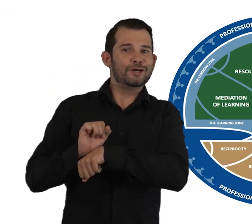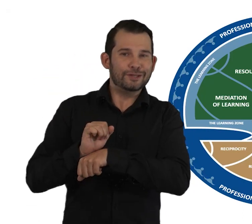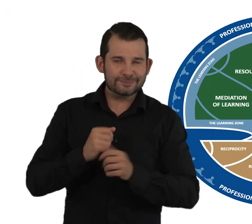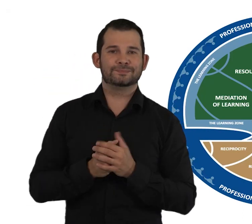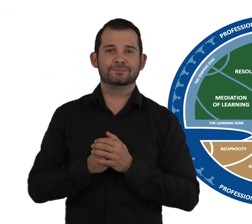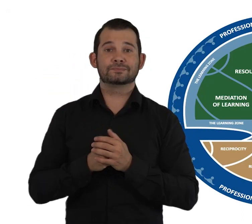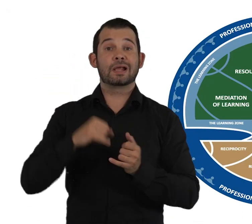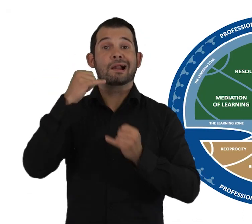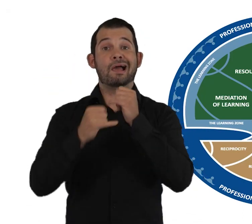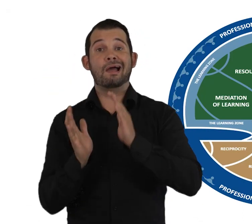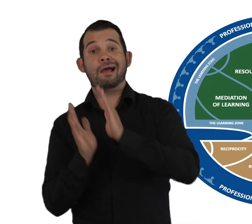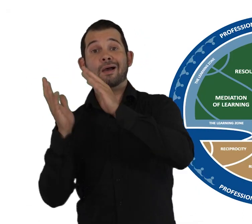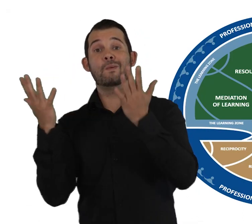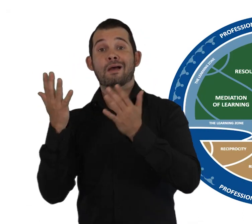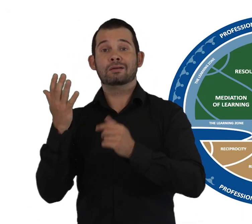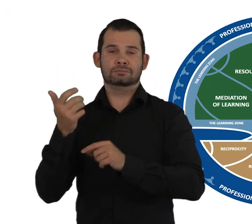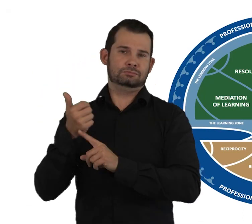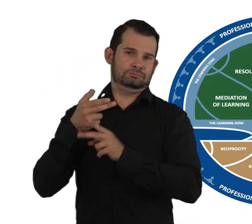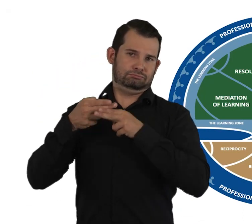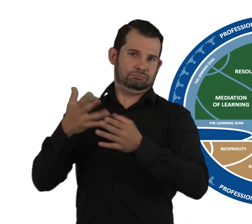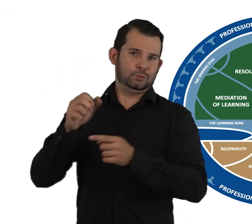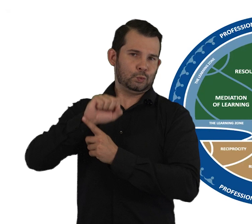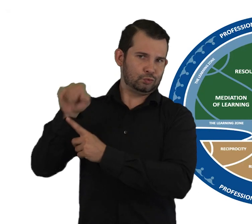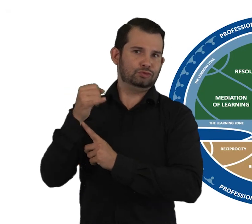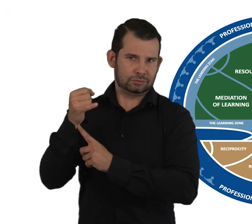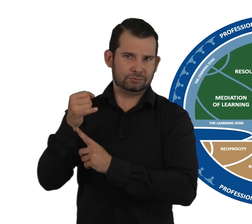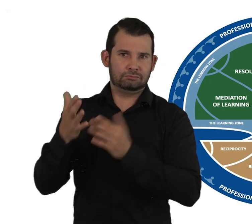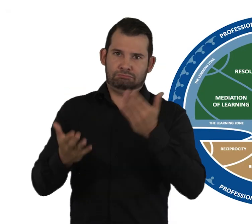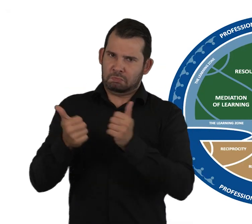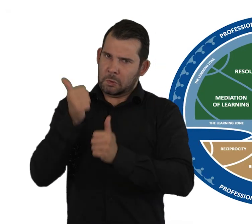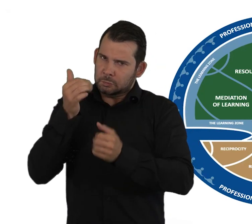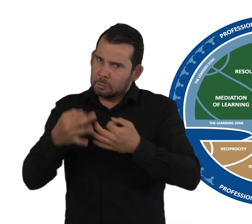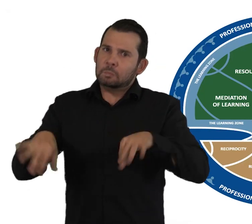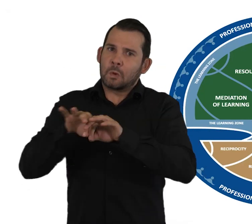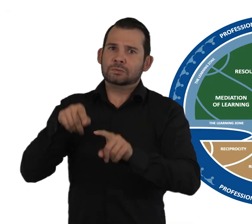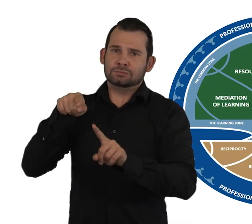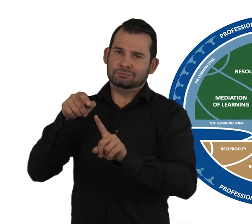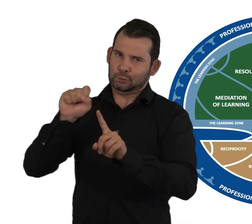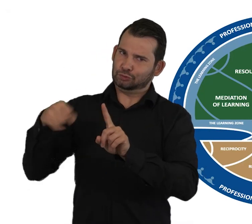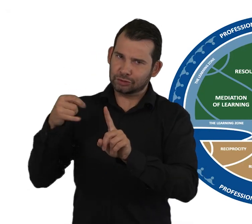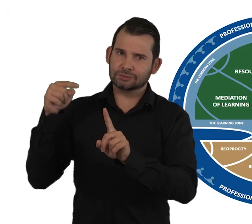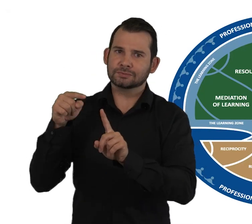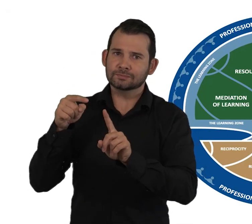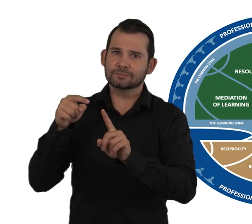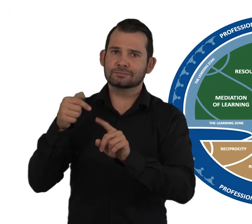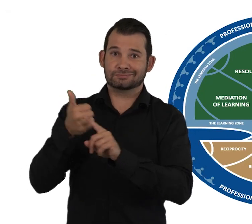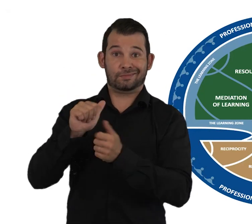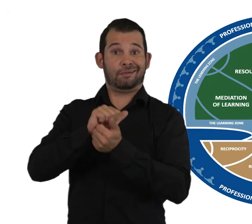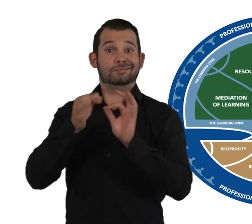The last component of this area, and perhaps most important, is social justice. Assign aims to provide a